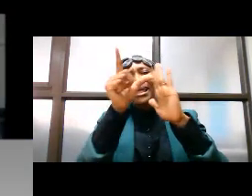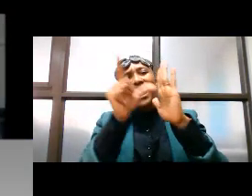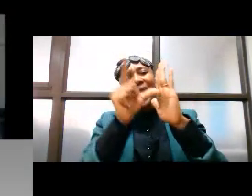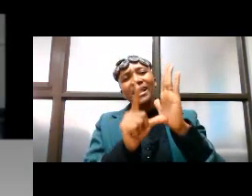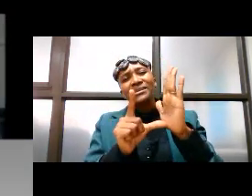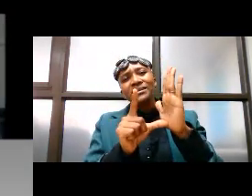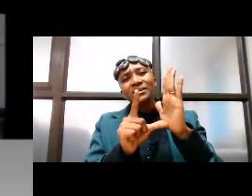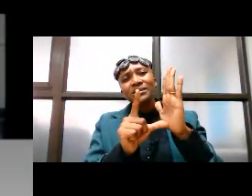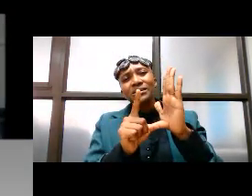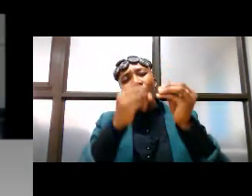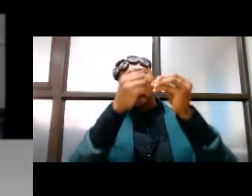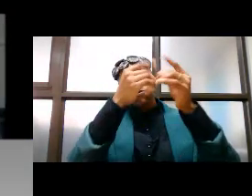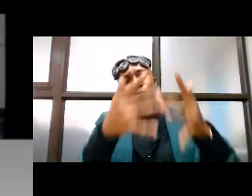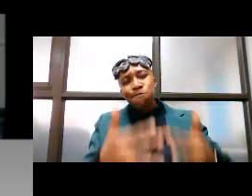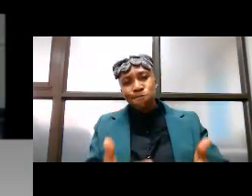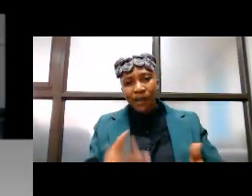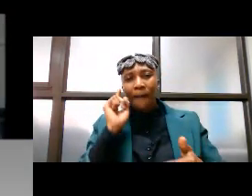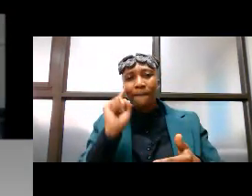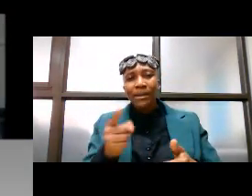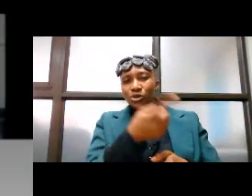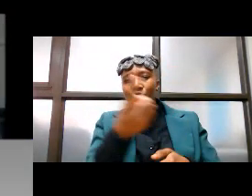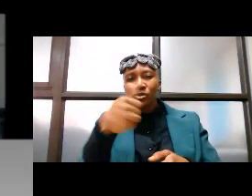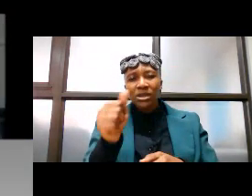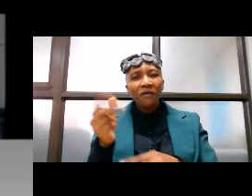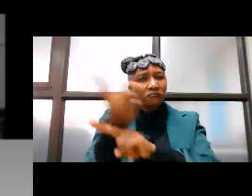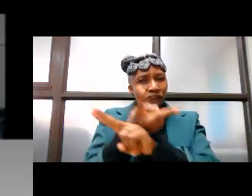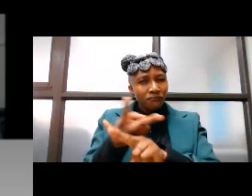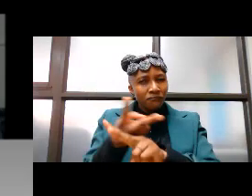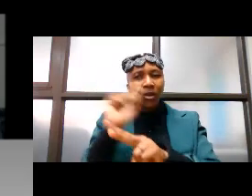you can look out for and how to present in class.